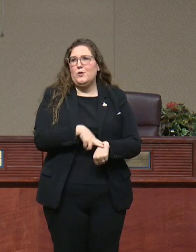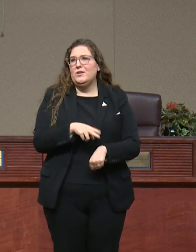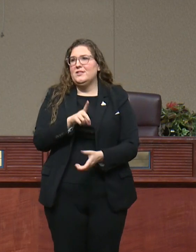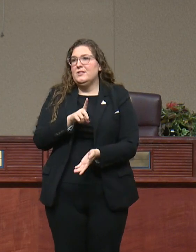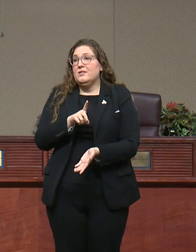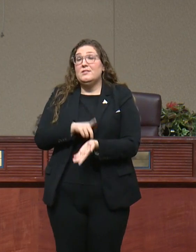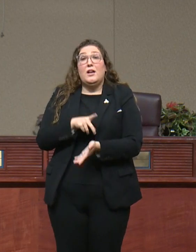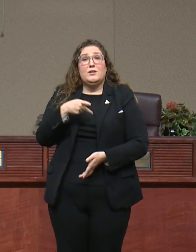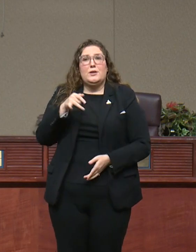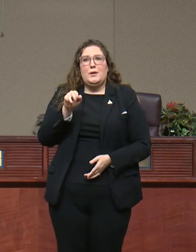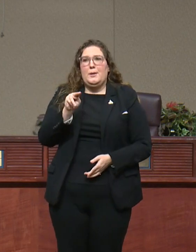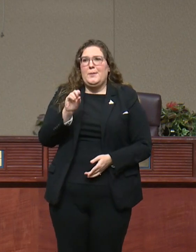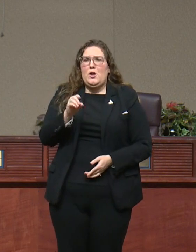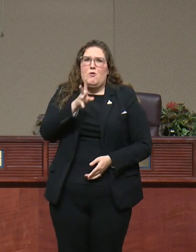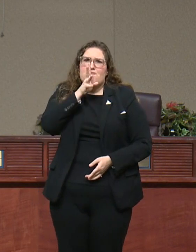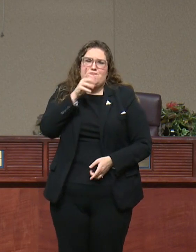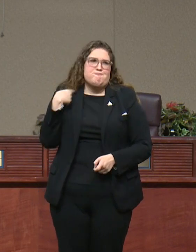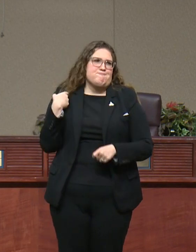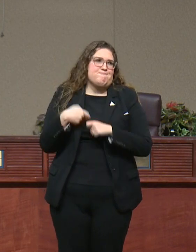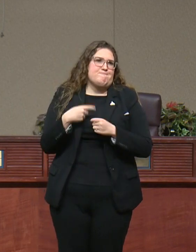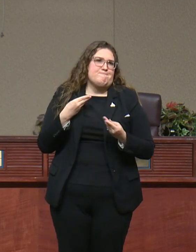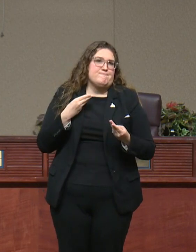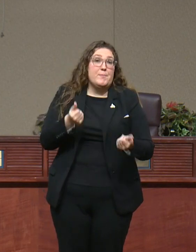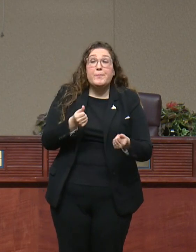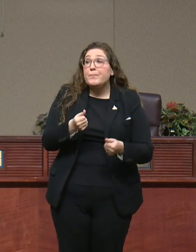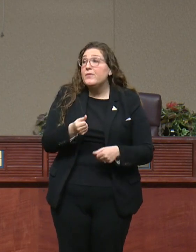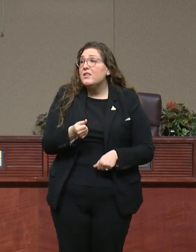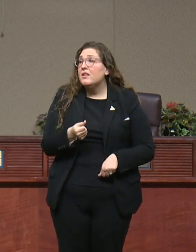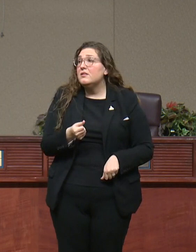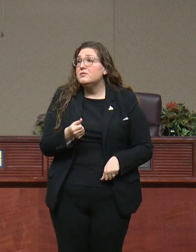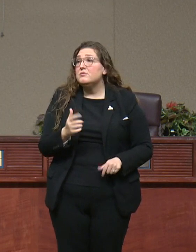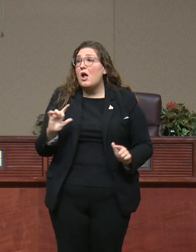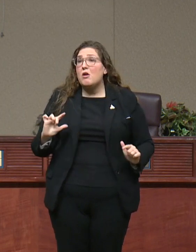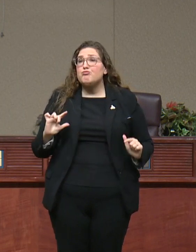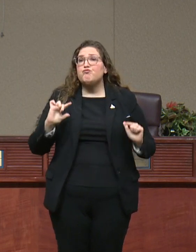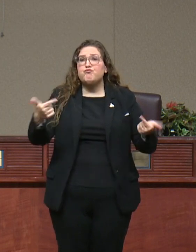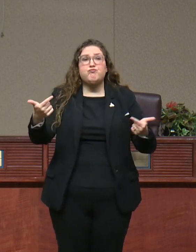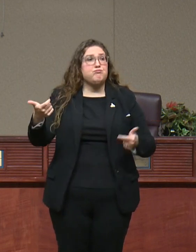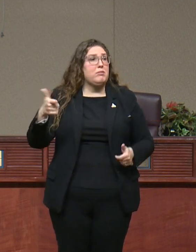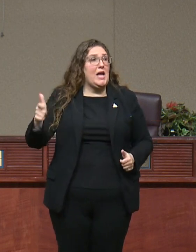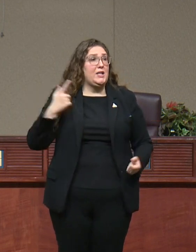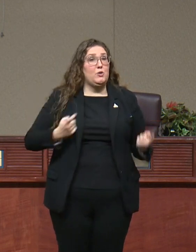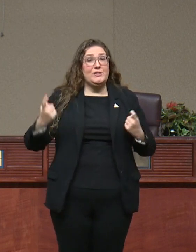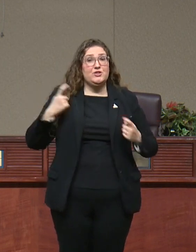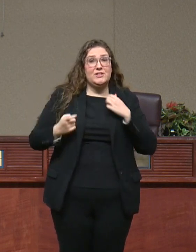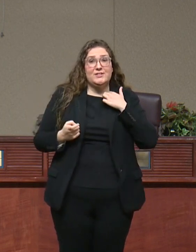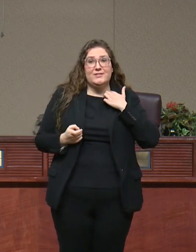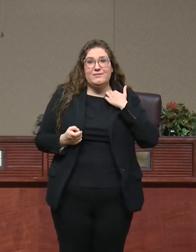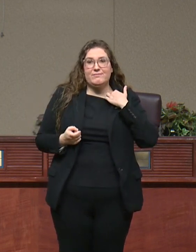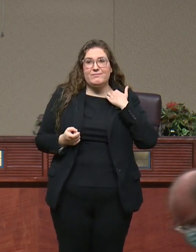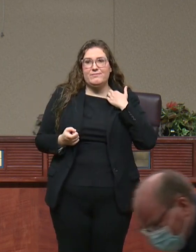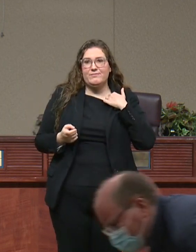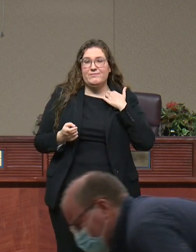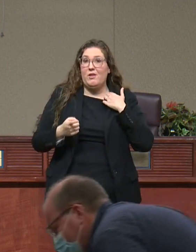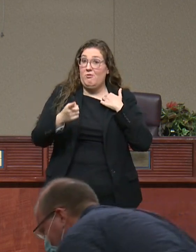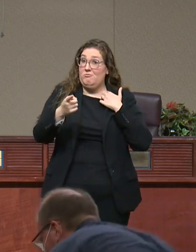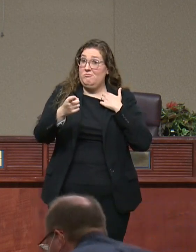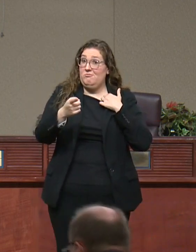as well. And so with that, we will open it up for any questions that you may have. Well, you got it